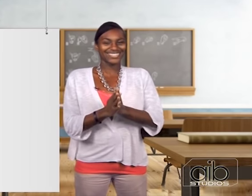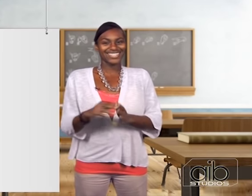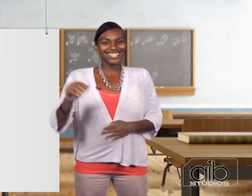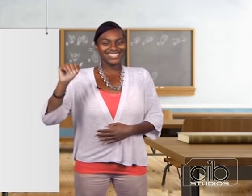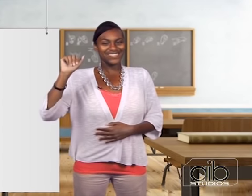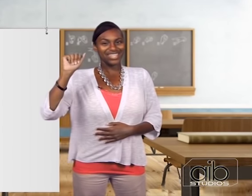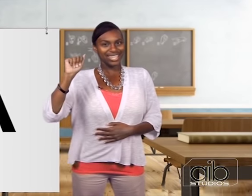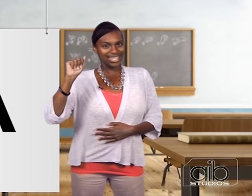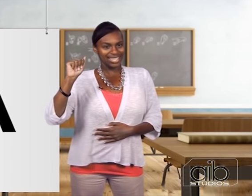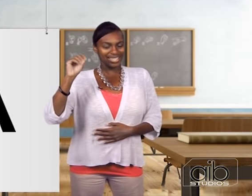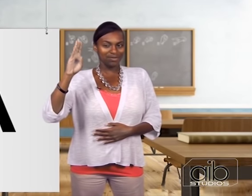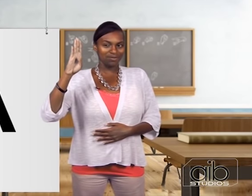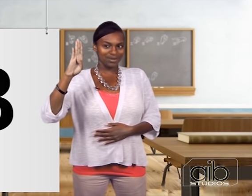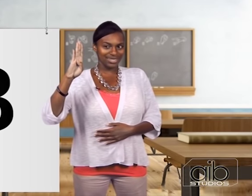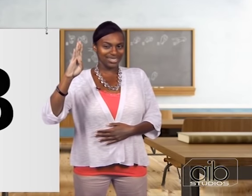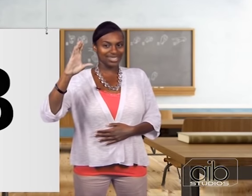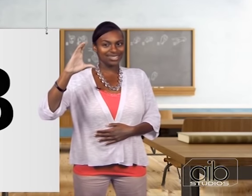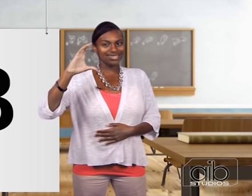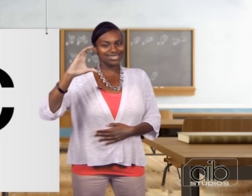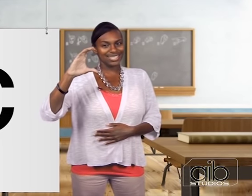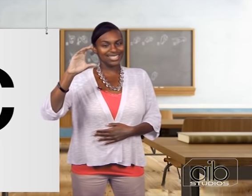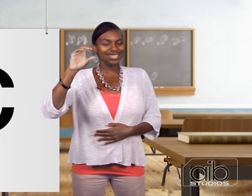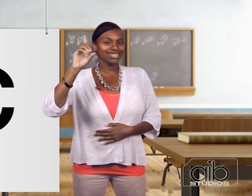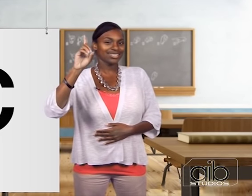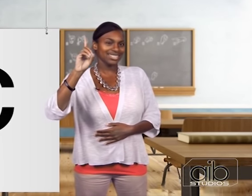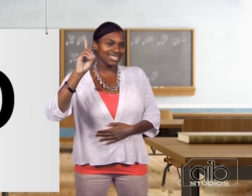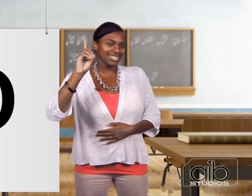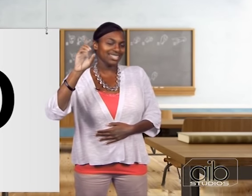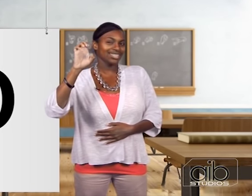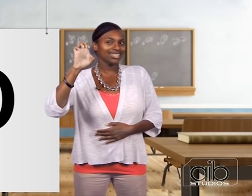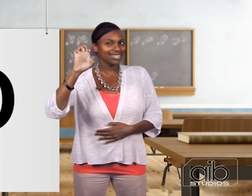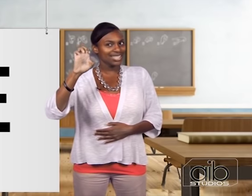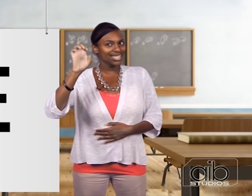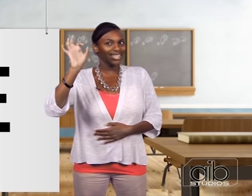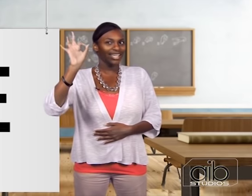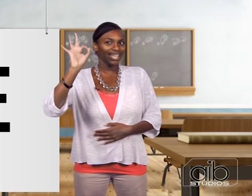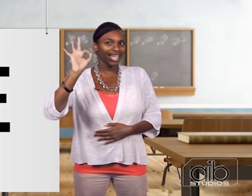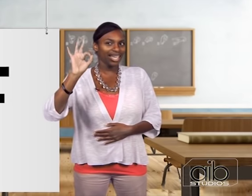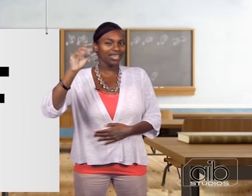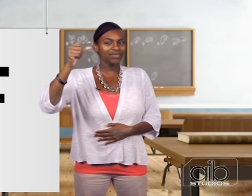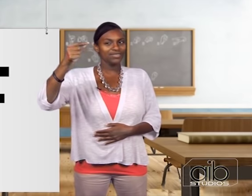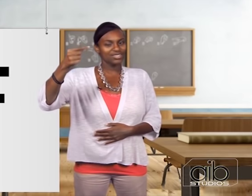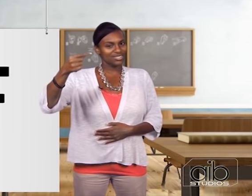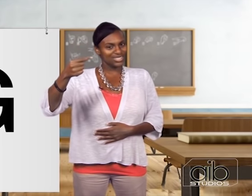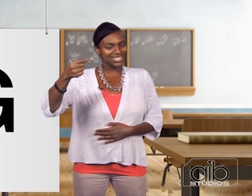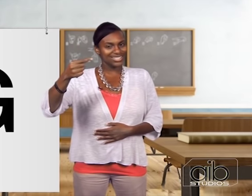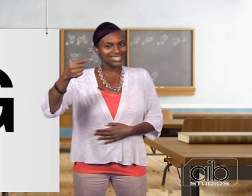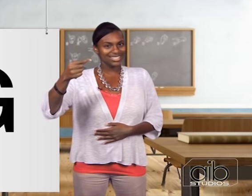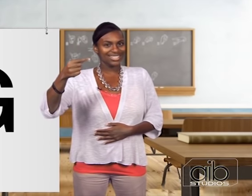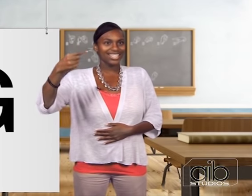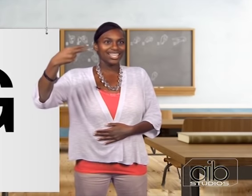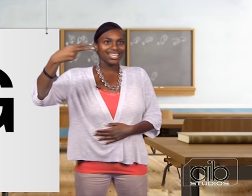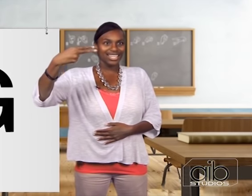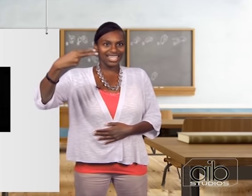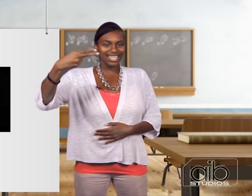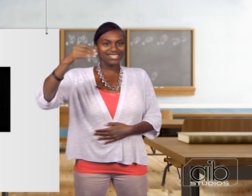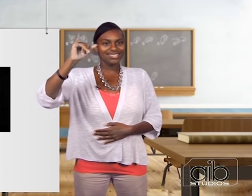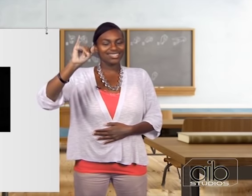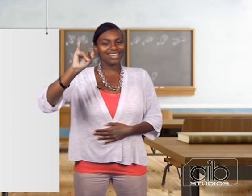So A, B, C, D, E, F, G, H,